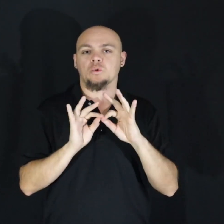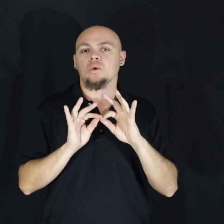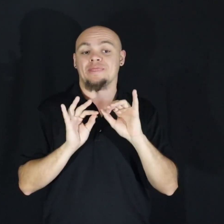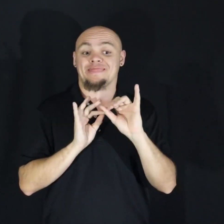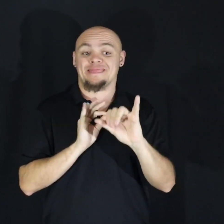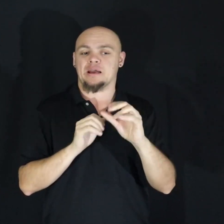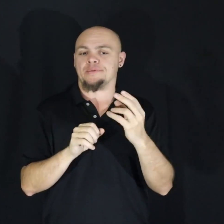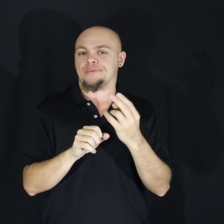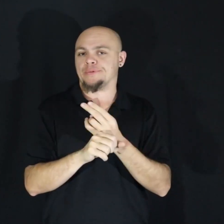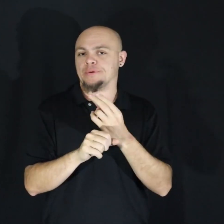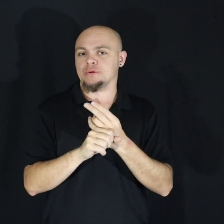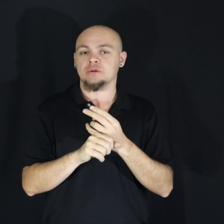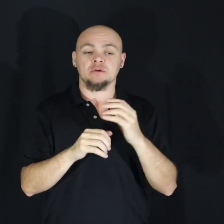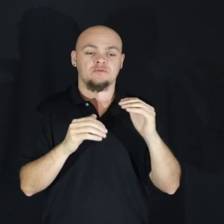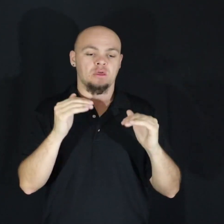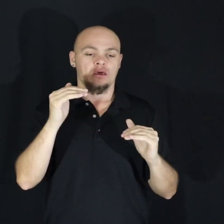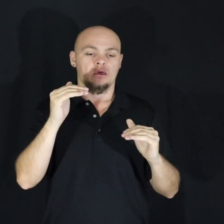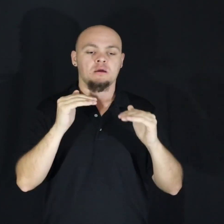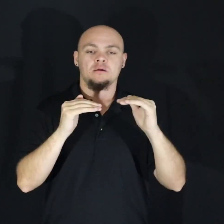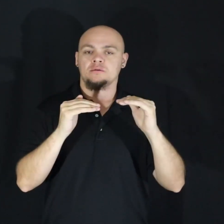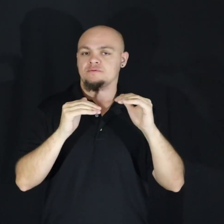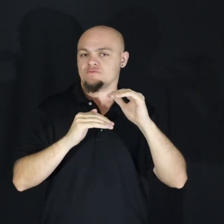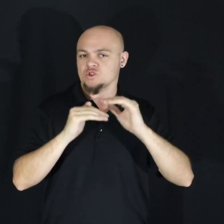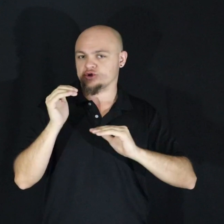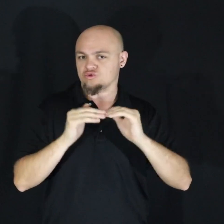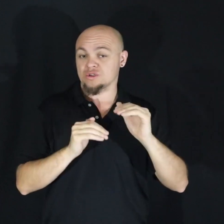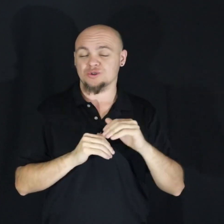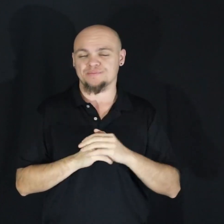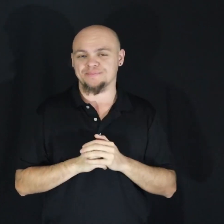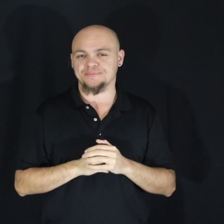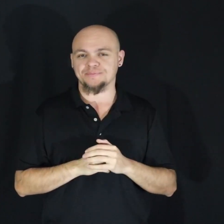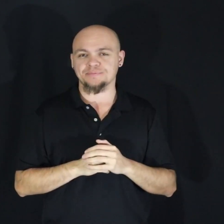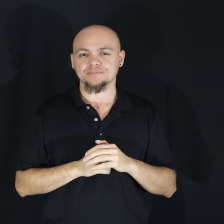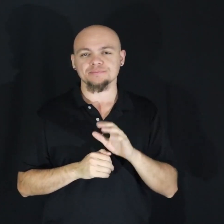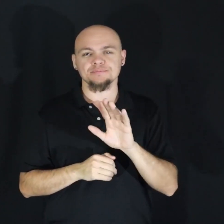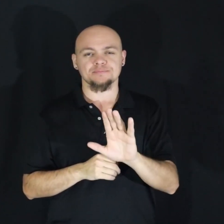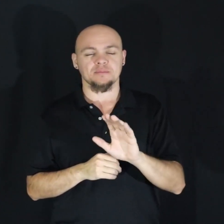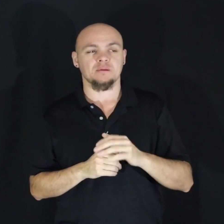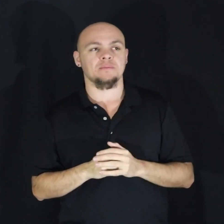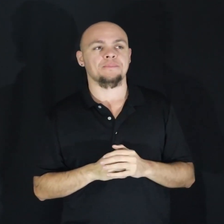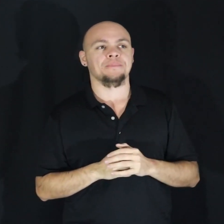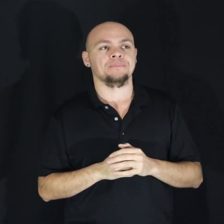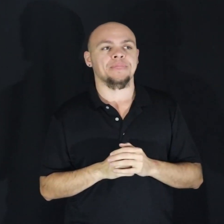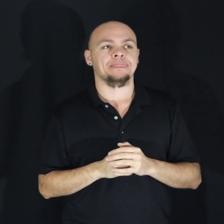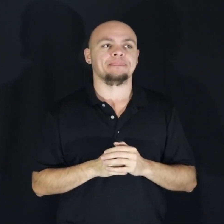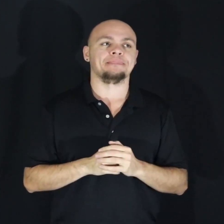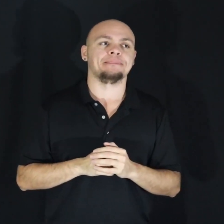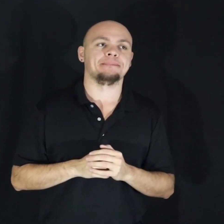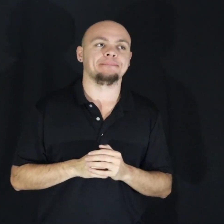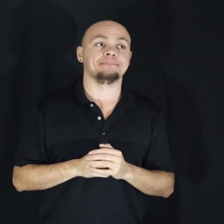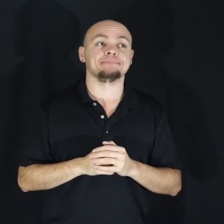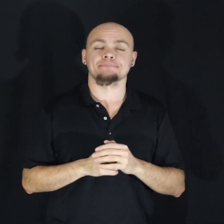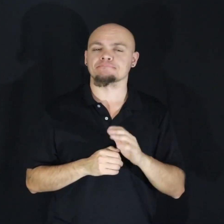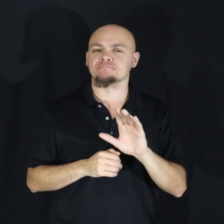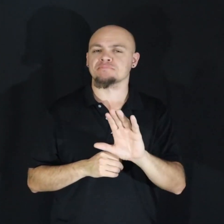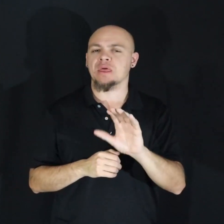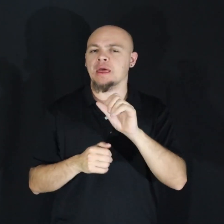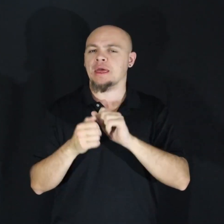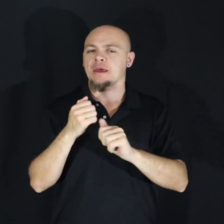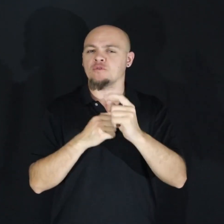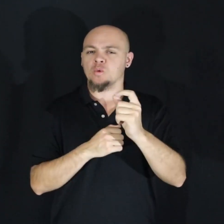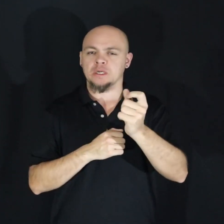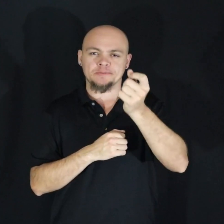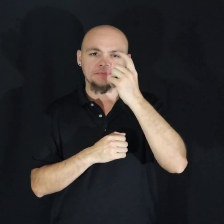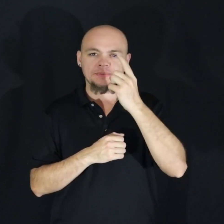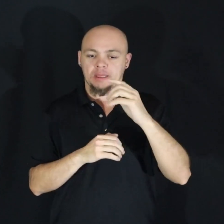that to close the gap in construction. Now, we can all understand that